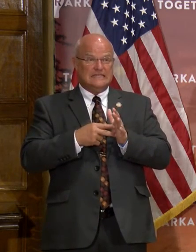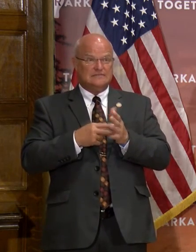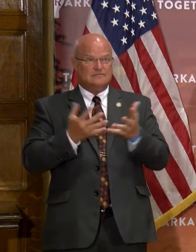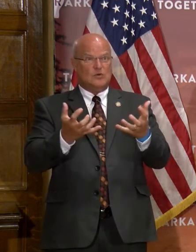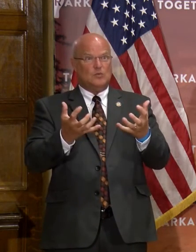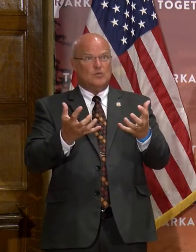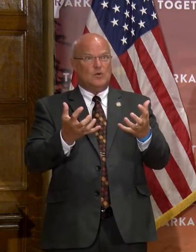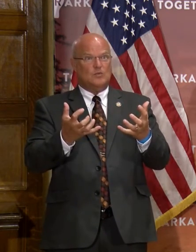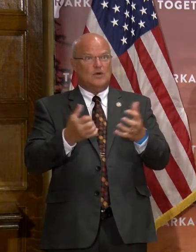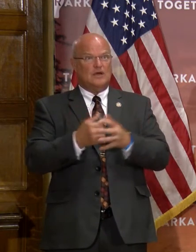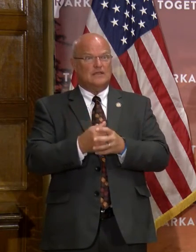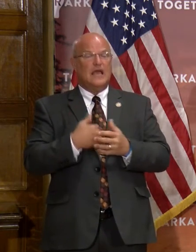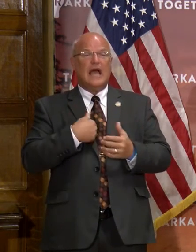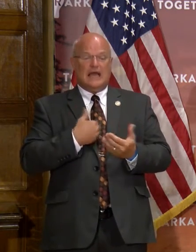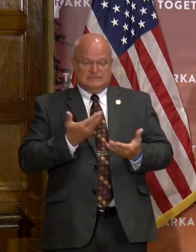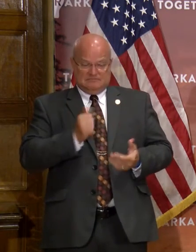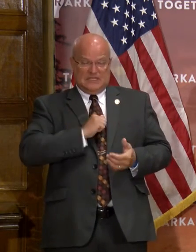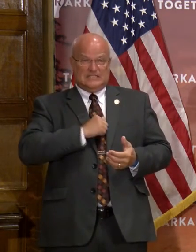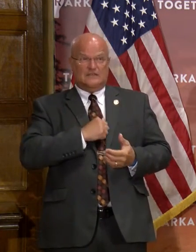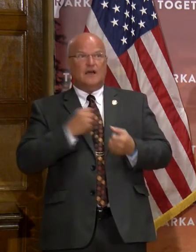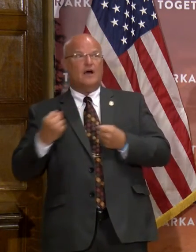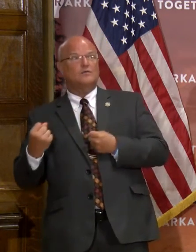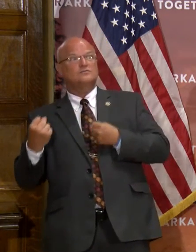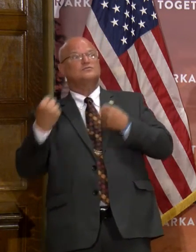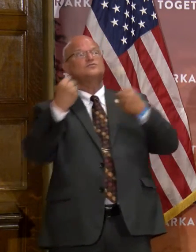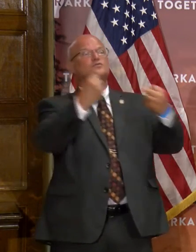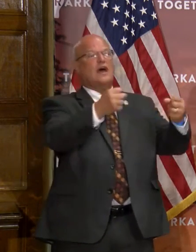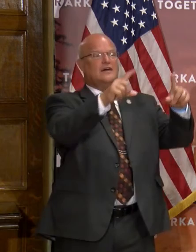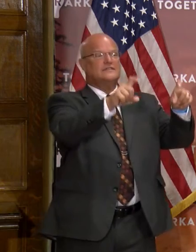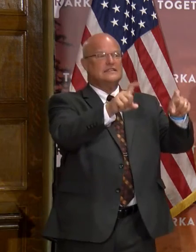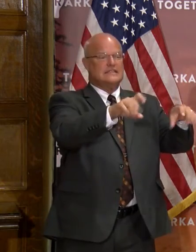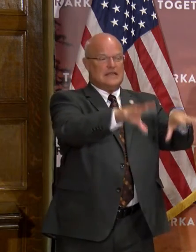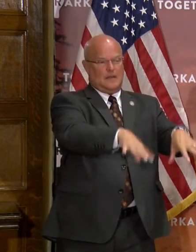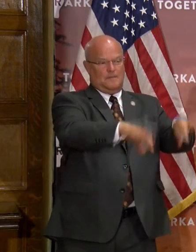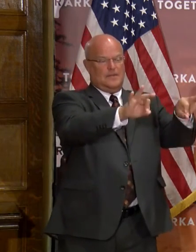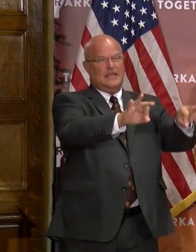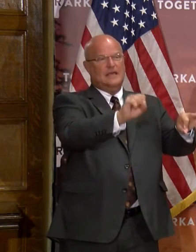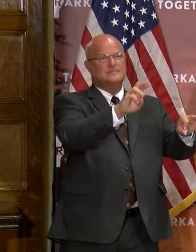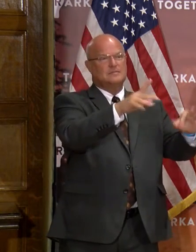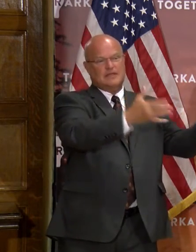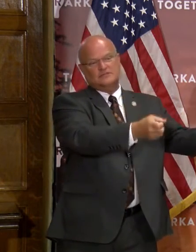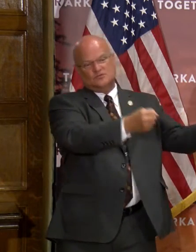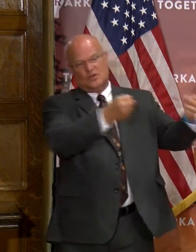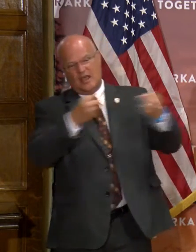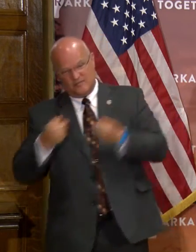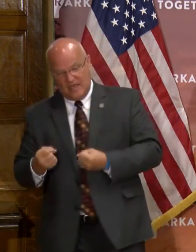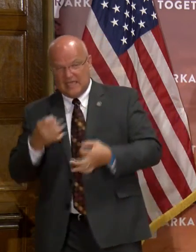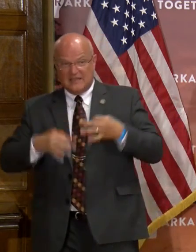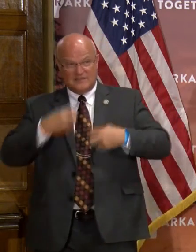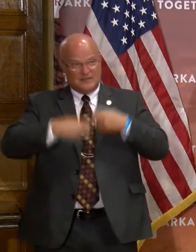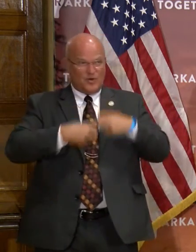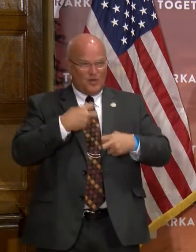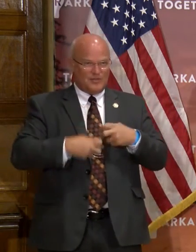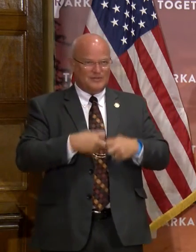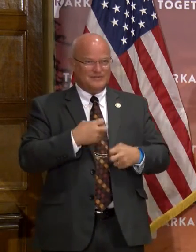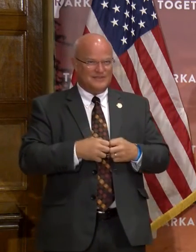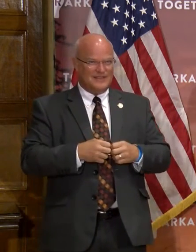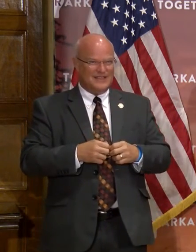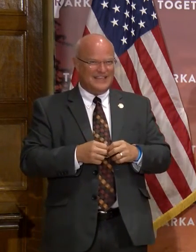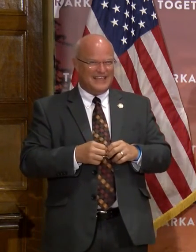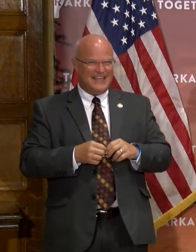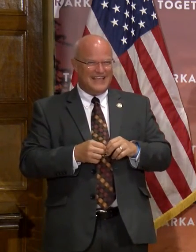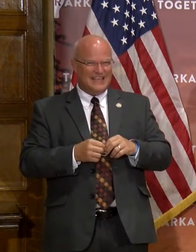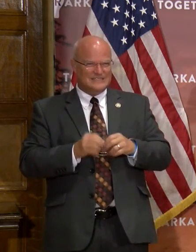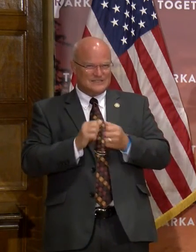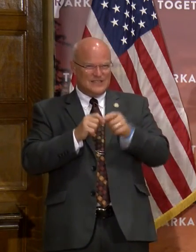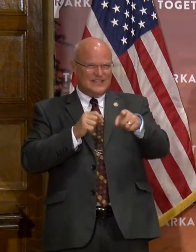these, I offered to drive to the testing facility to pick up the supplies if that was an issue. Let me squeeze the last one in